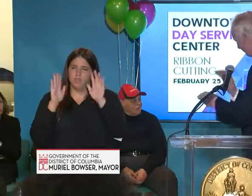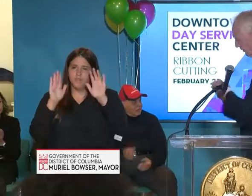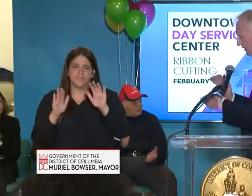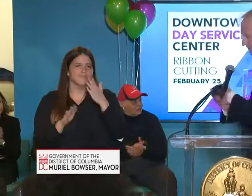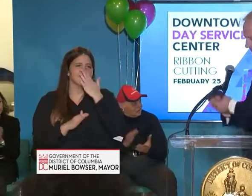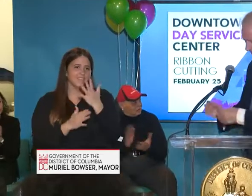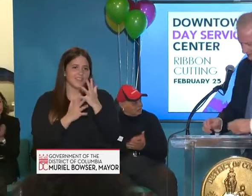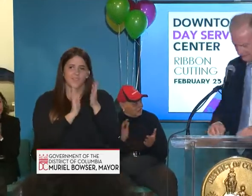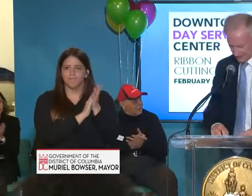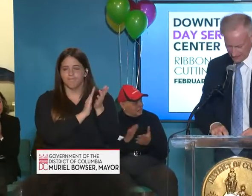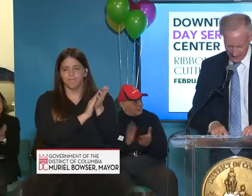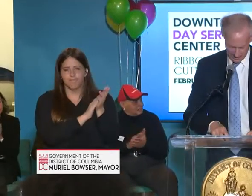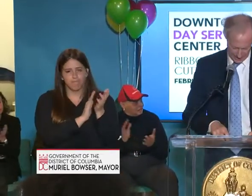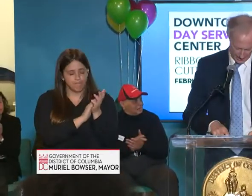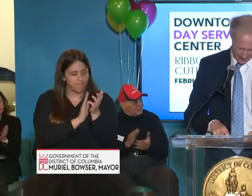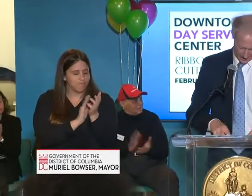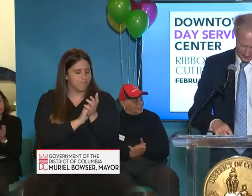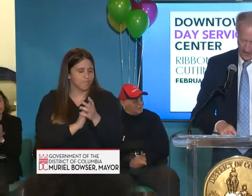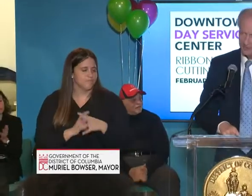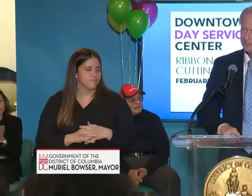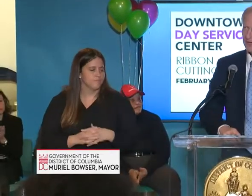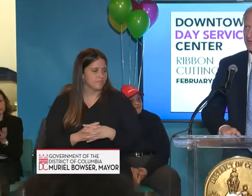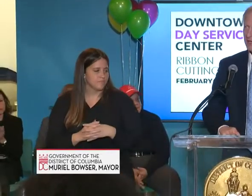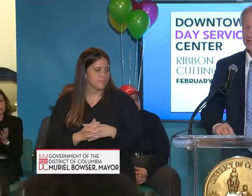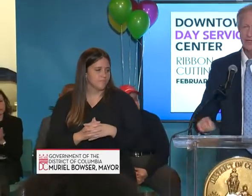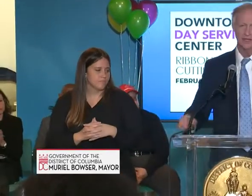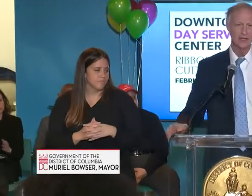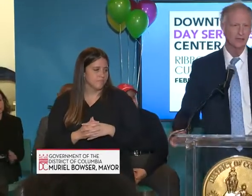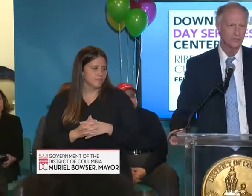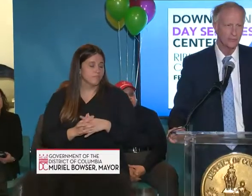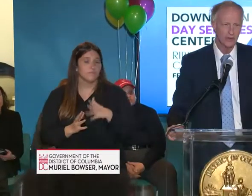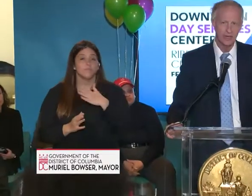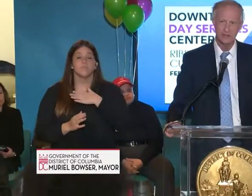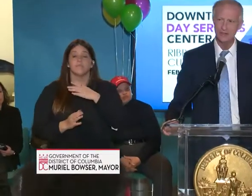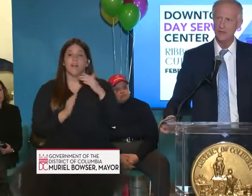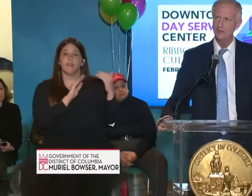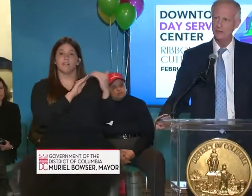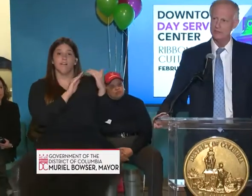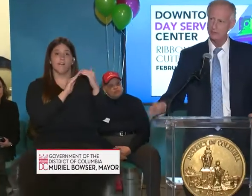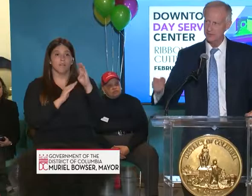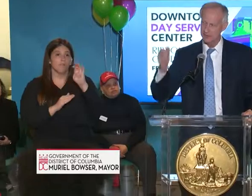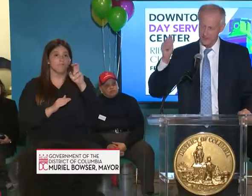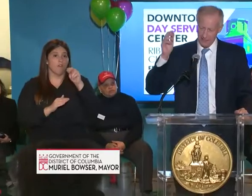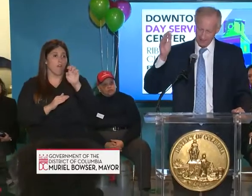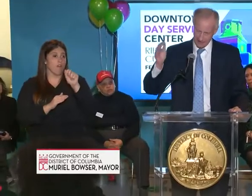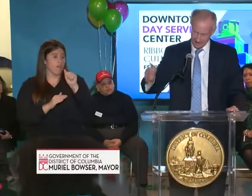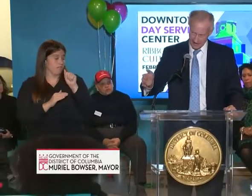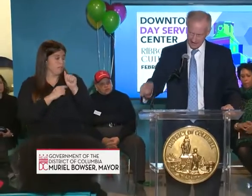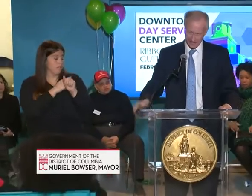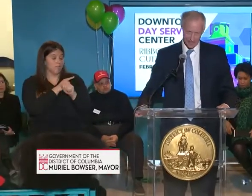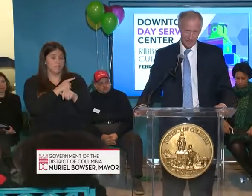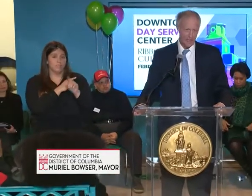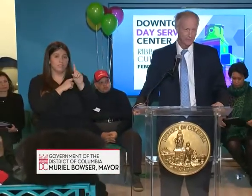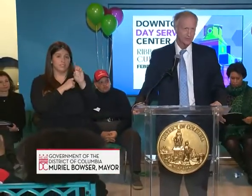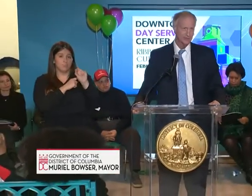thank you. Thank you for all you've done. And my colleague on the council, Brianne Nadeau, who has really,